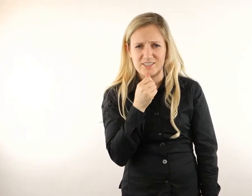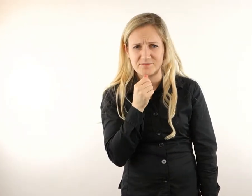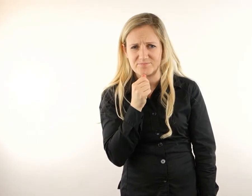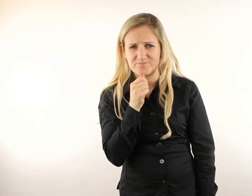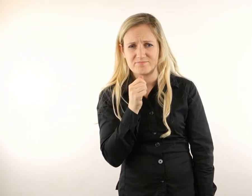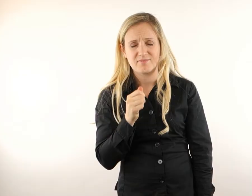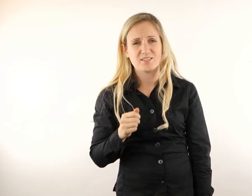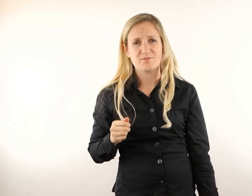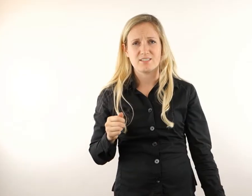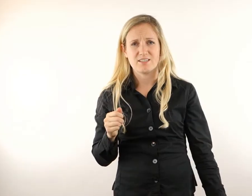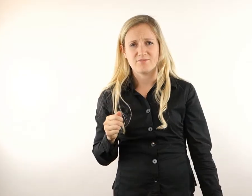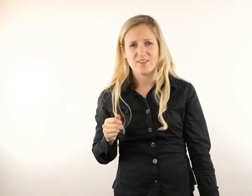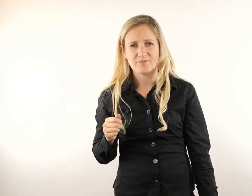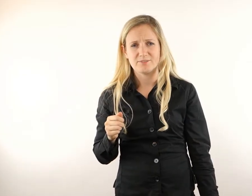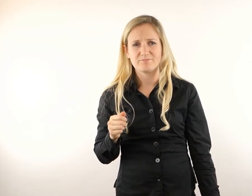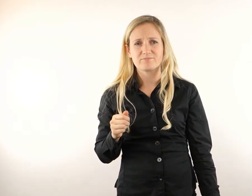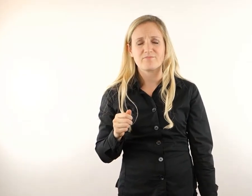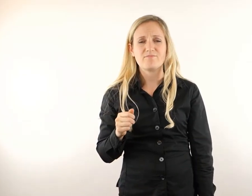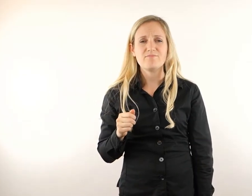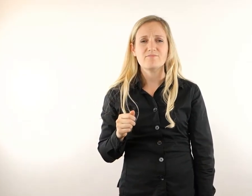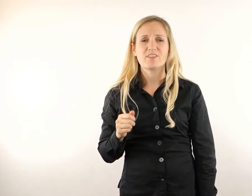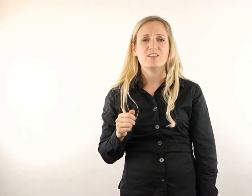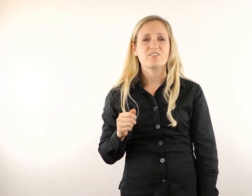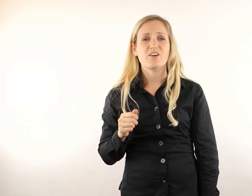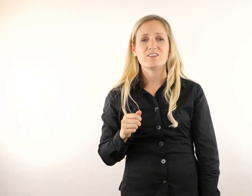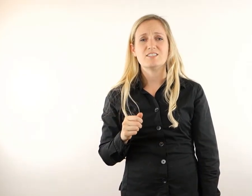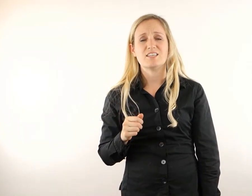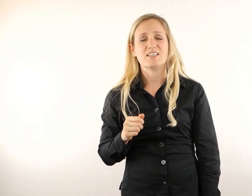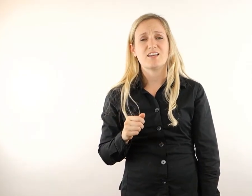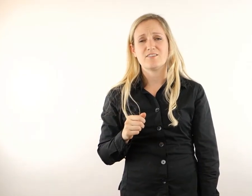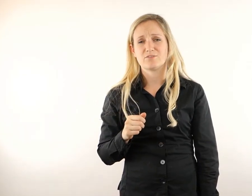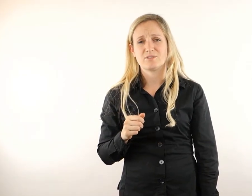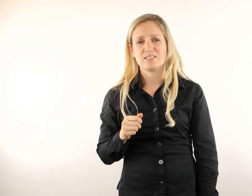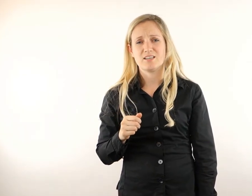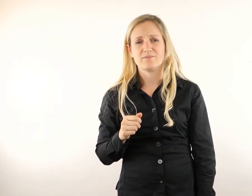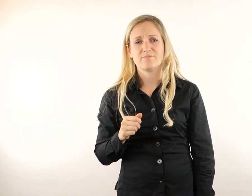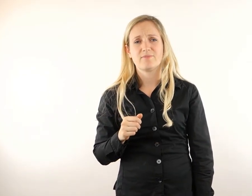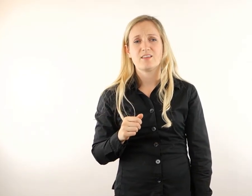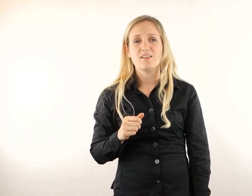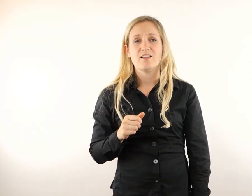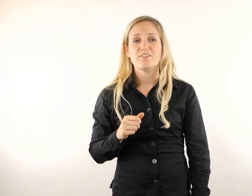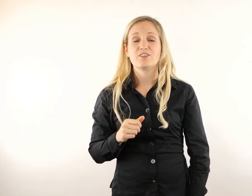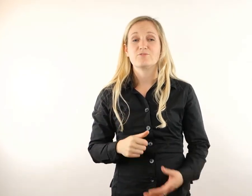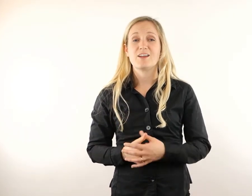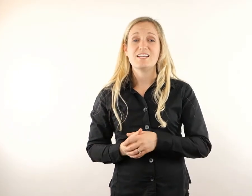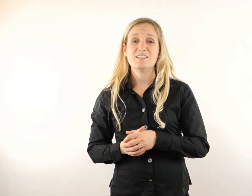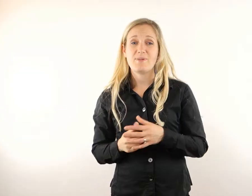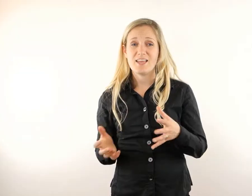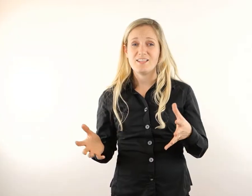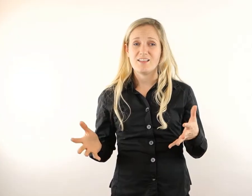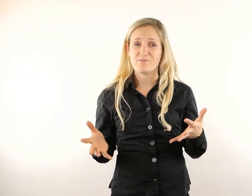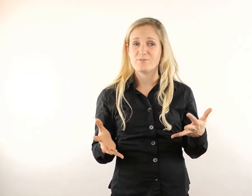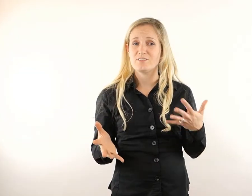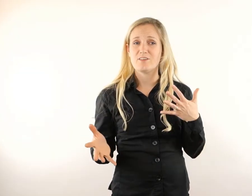suffering. That's what I signed for that one. The hardest thing that ever was done. The greatest pain that ever was